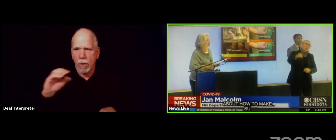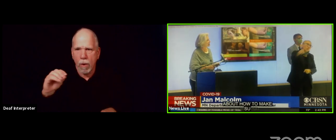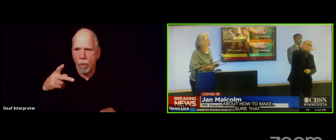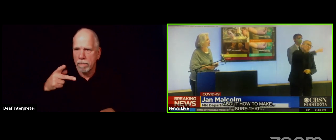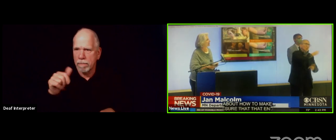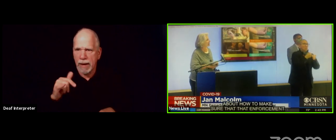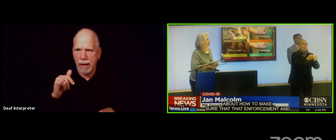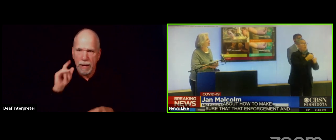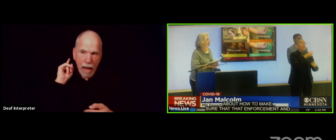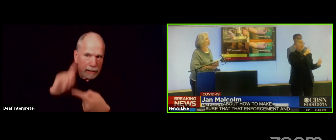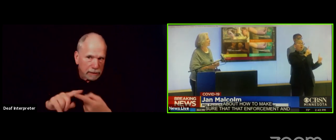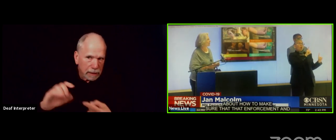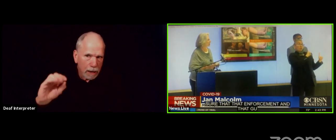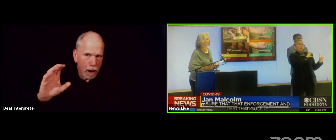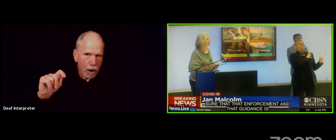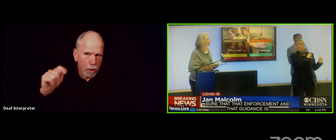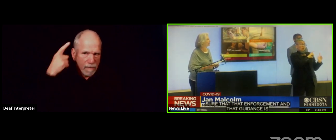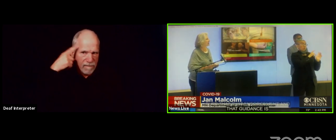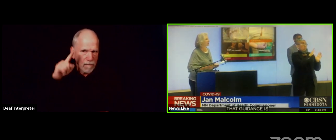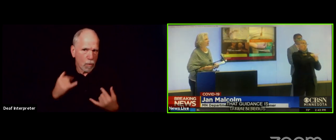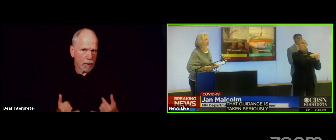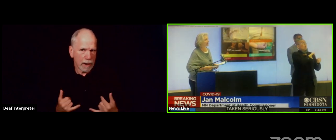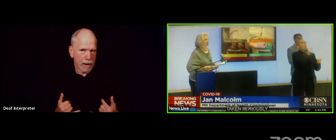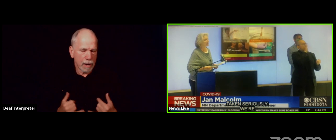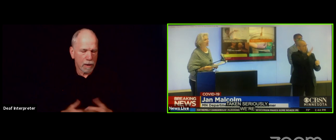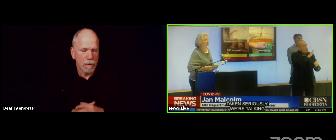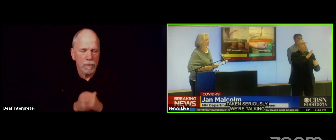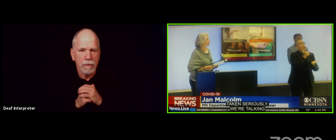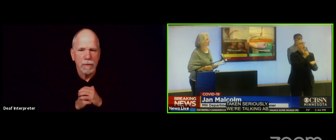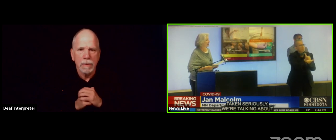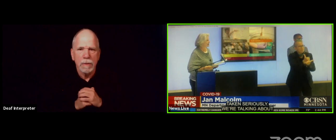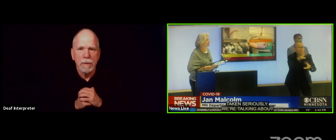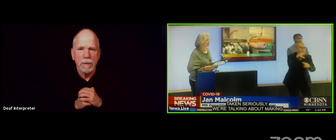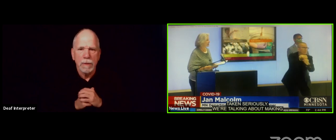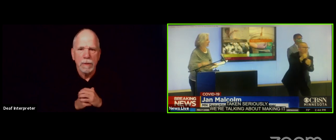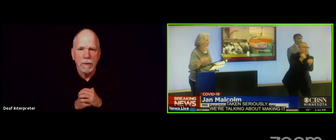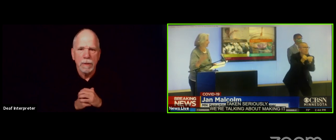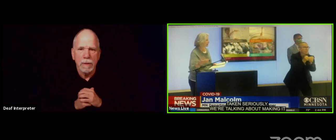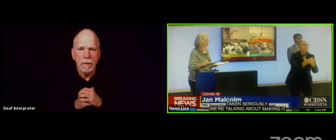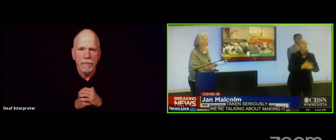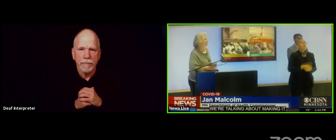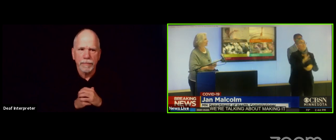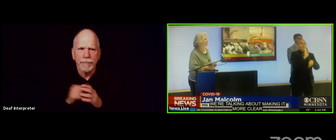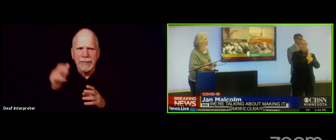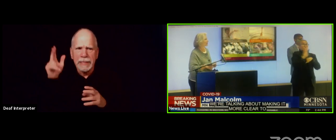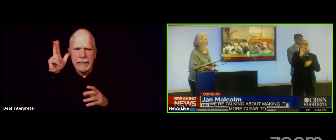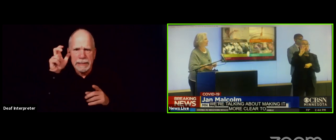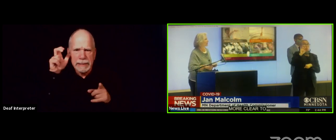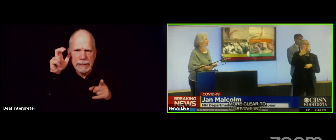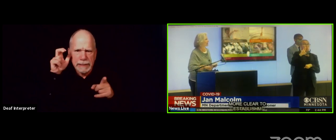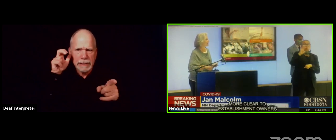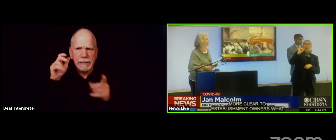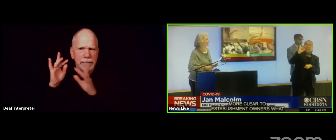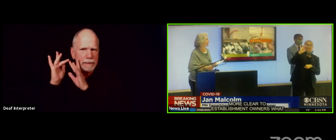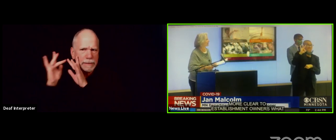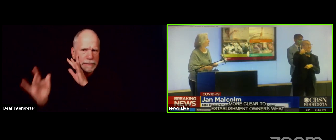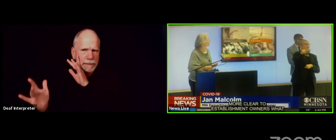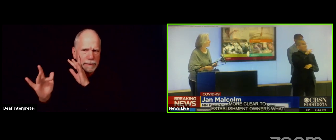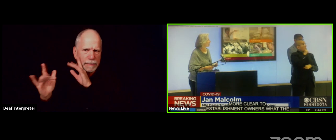We're talking about making it more clear to establishment owners what the consequences of failure to comply with the